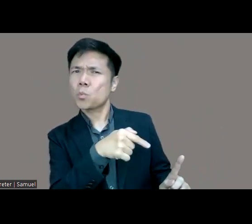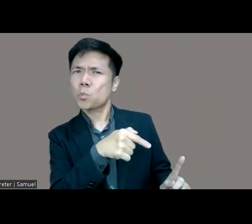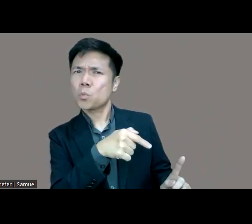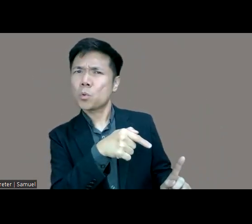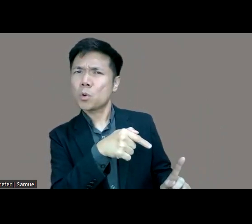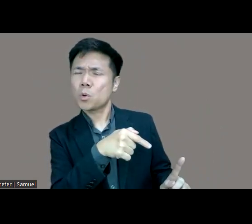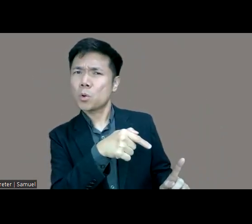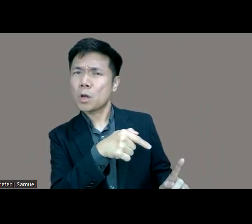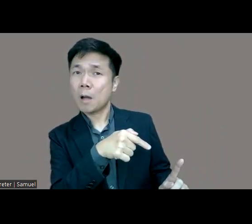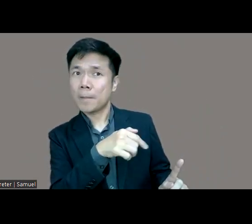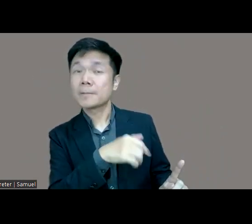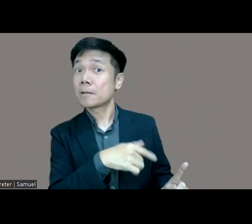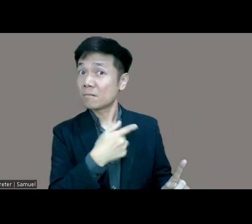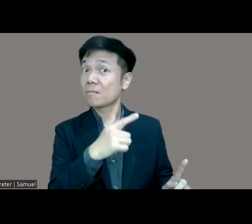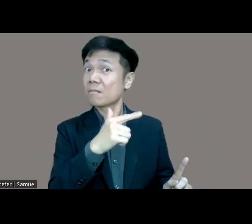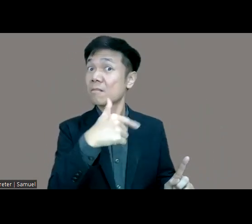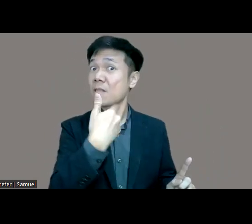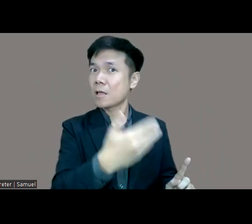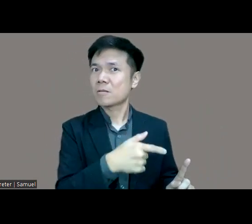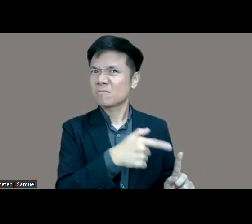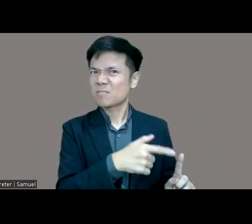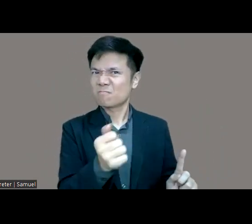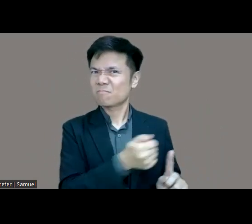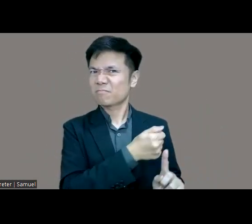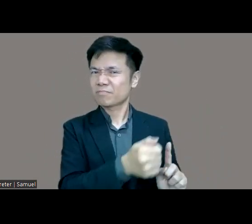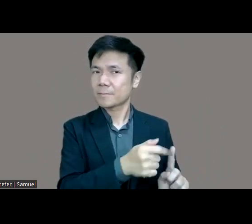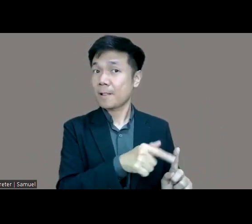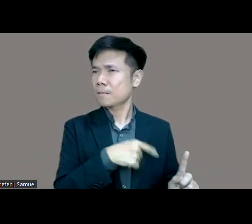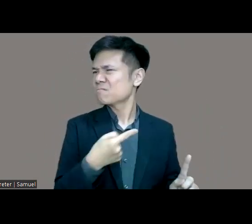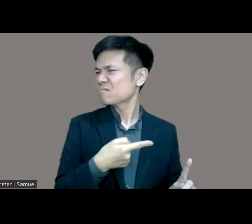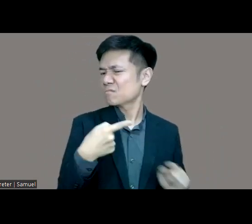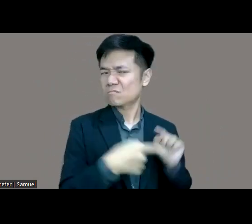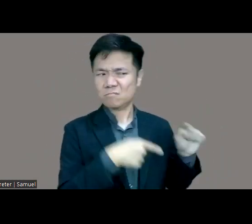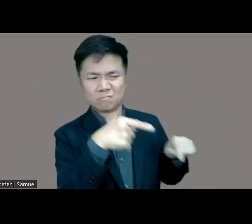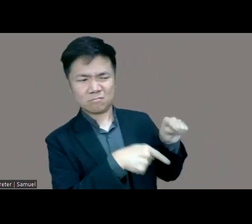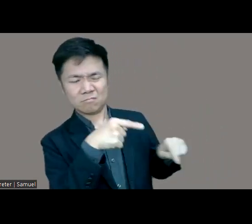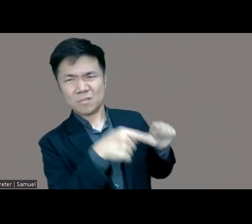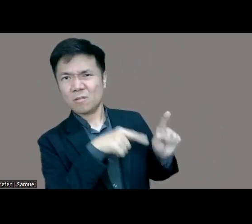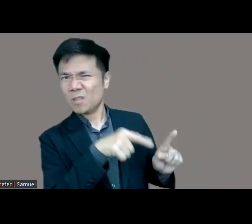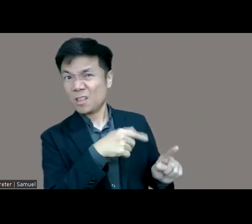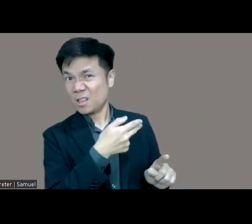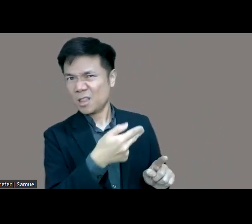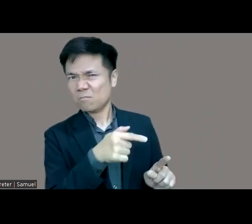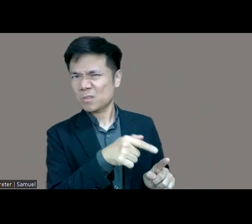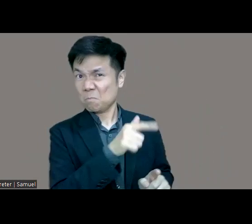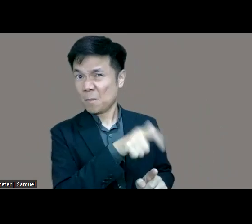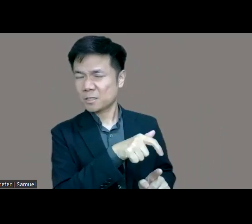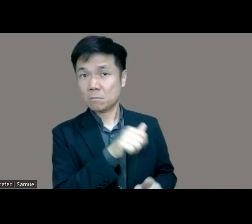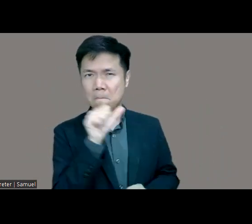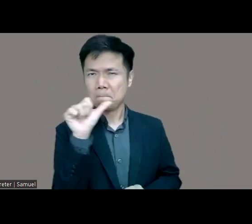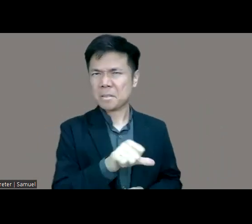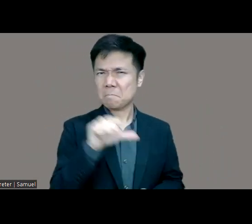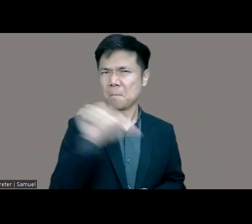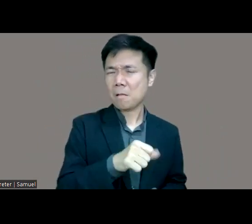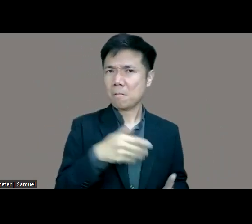his reputation. Sometimes someone can come to claim that this